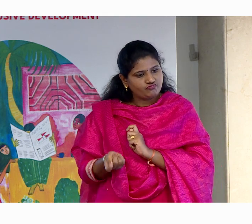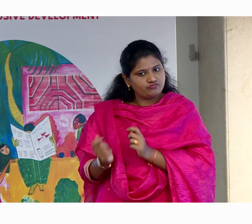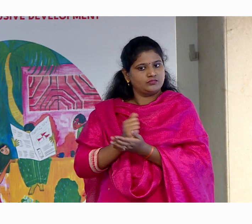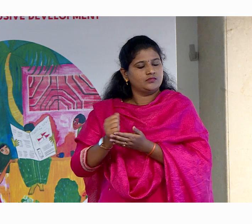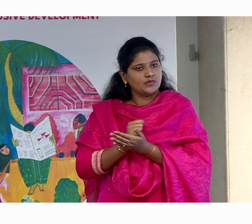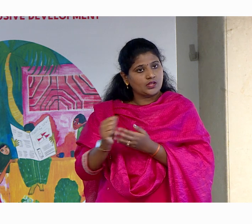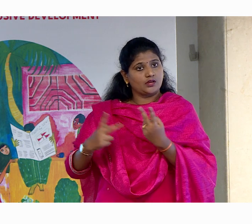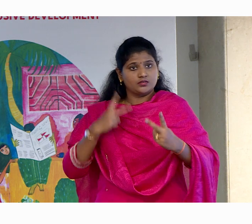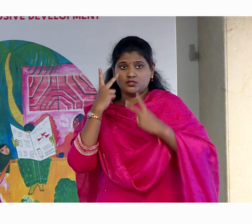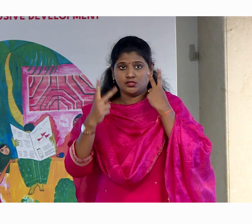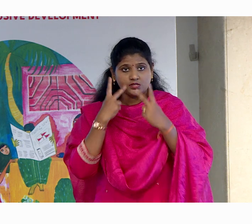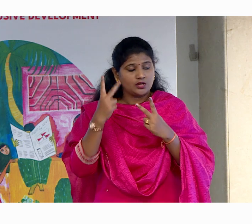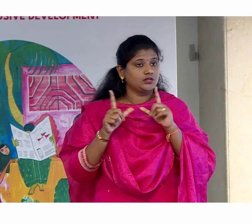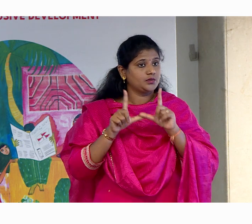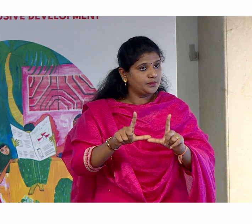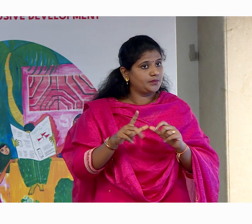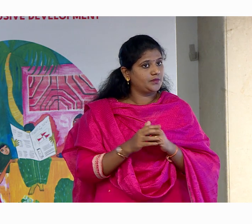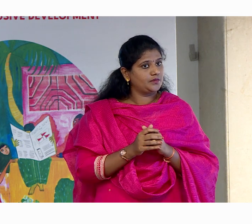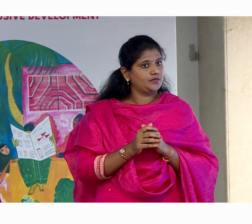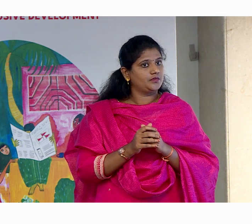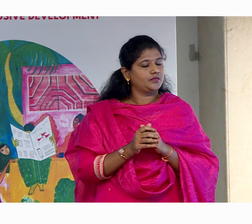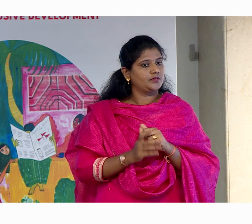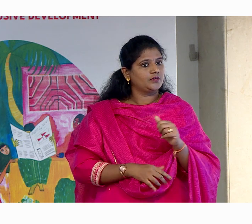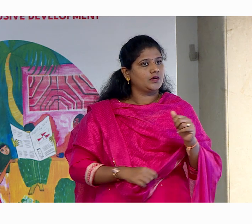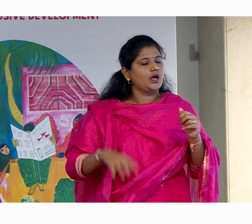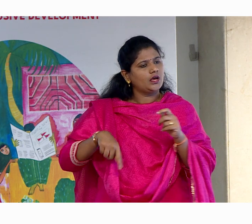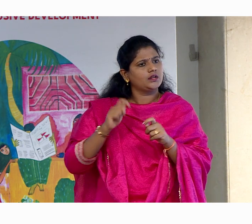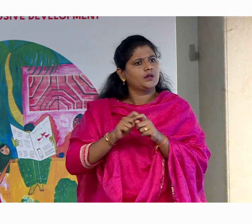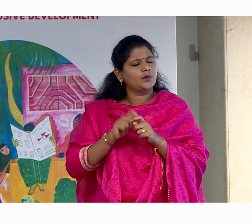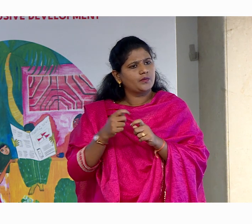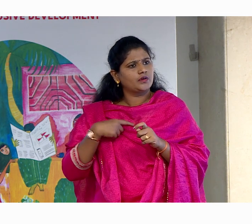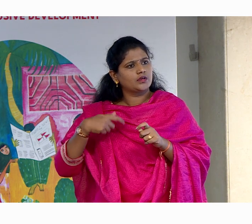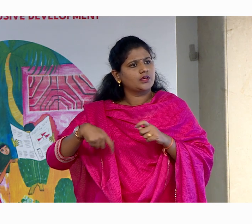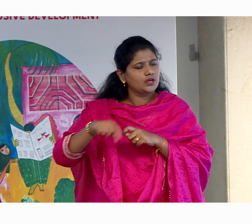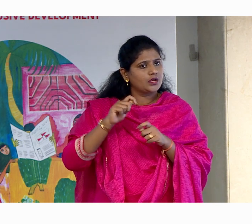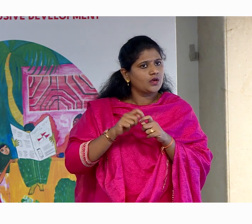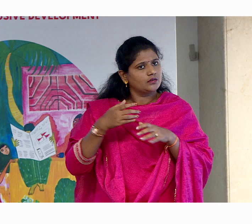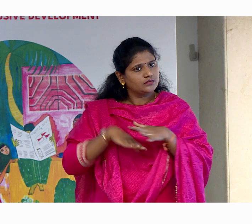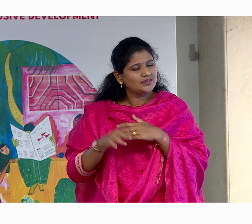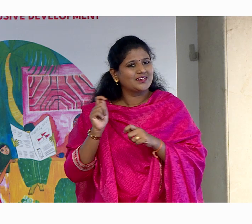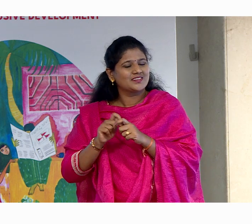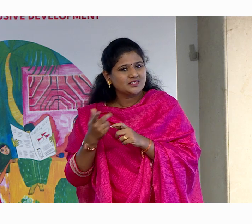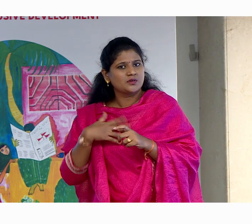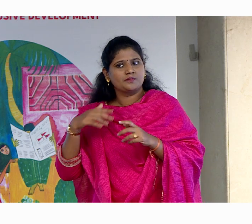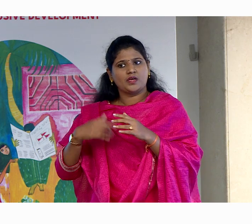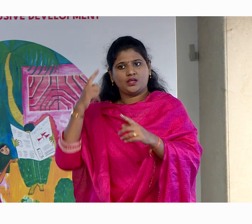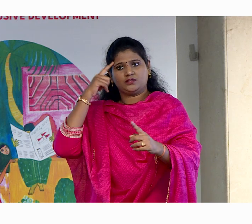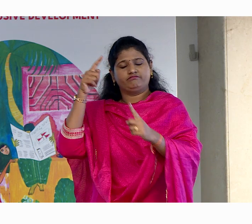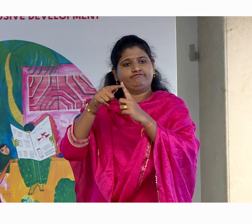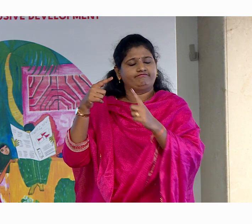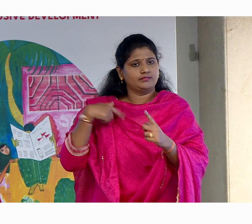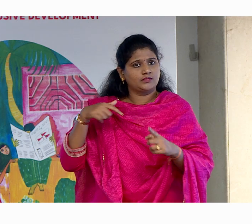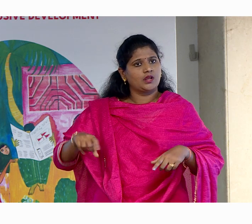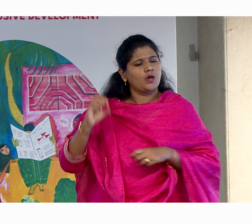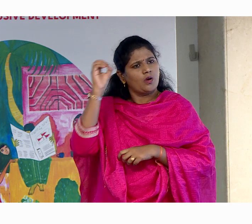research evidence. And as a matter of fact, Andree and I were working in a job as implementation leads in an